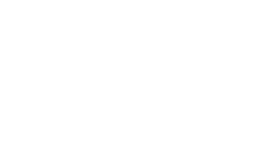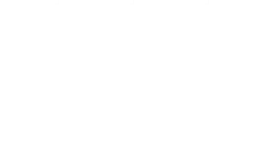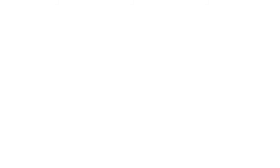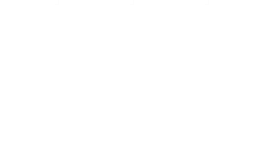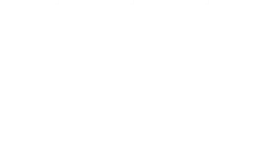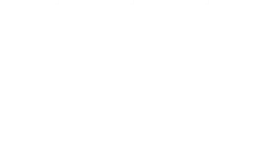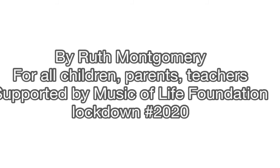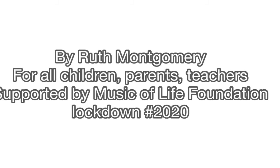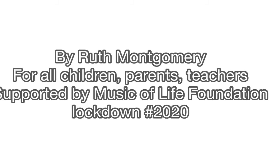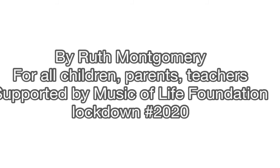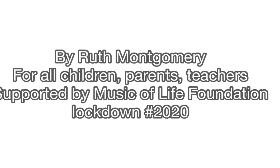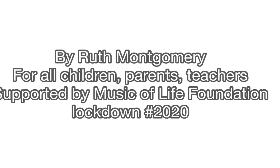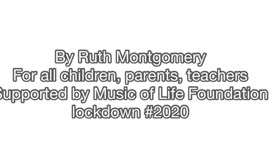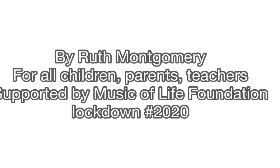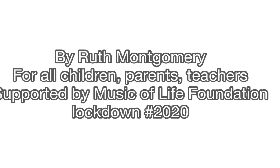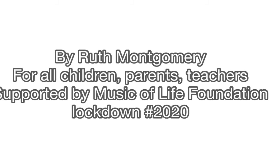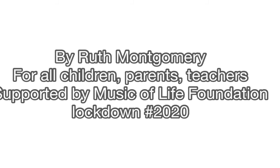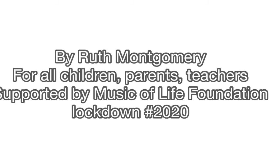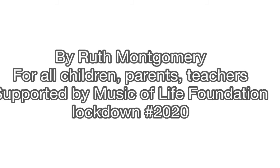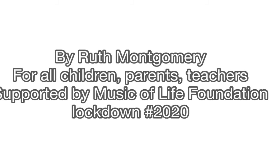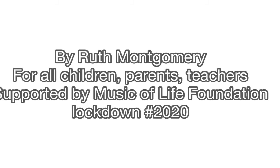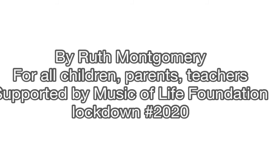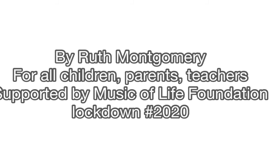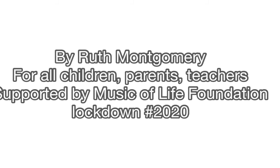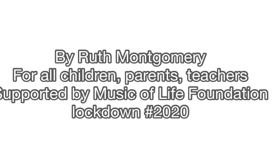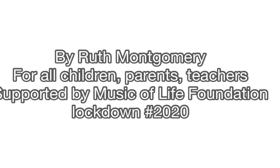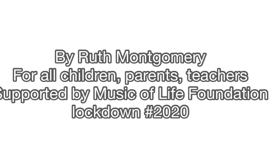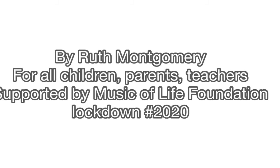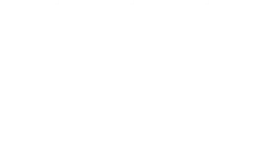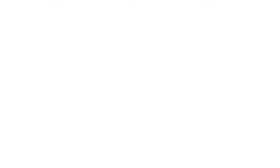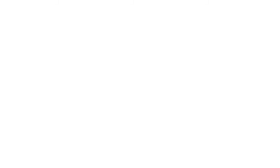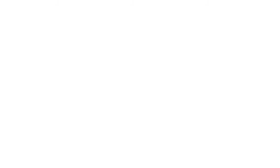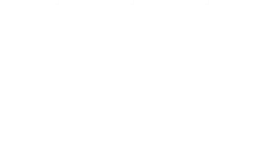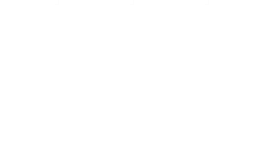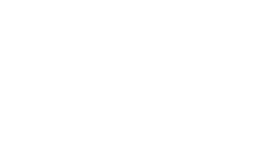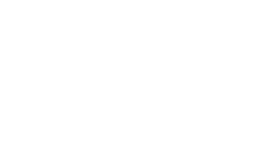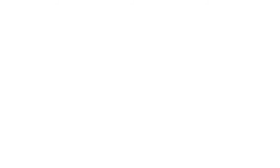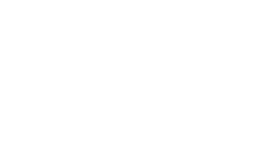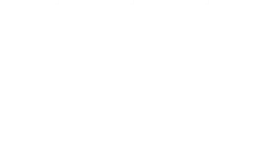Goodbye, goodbye, goodbye, goodbye Thank you.